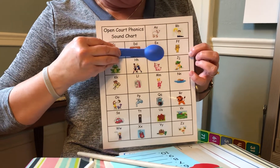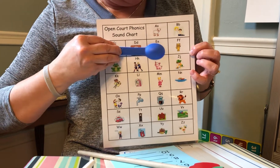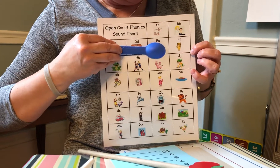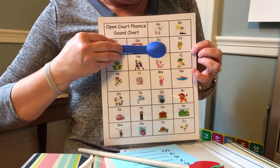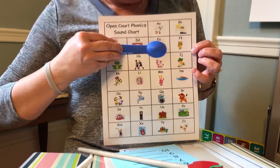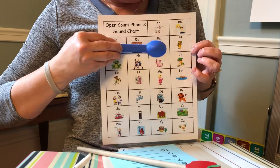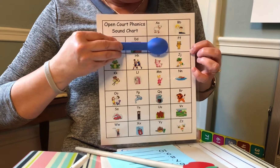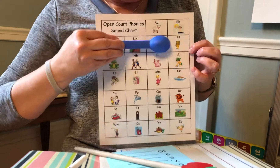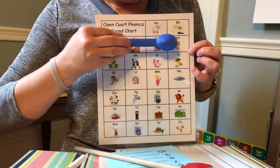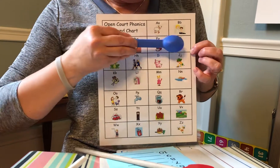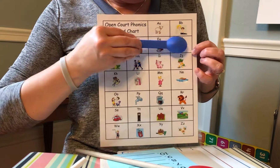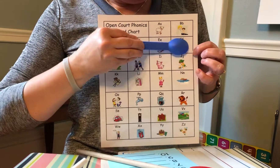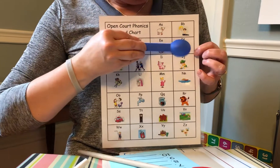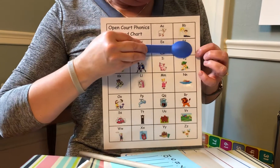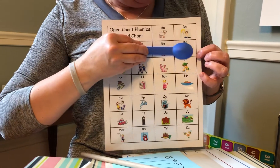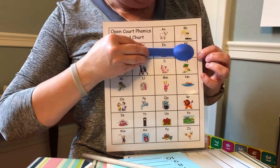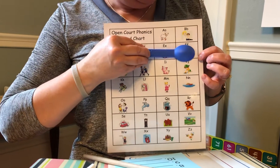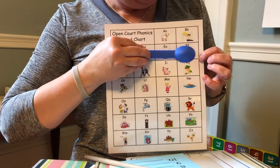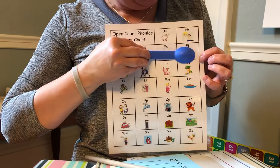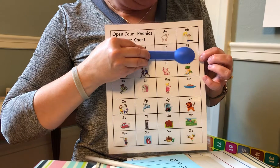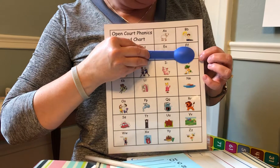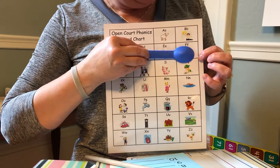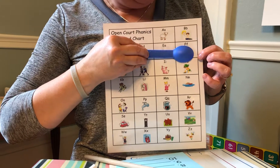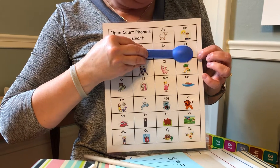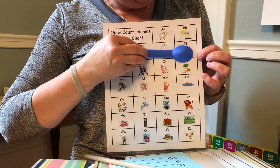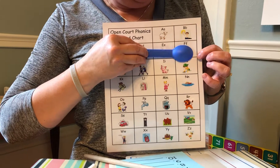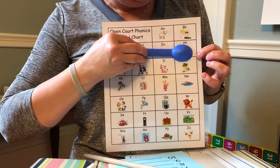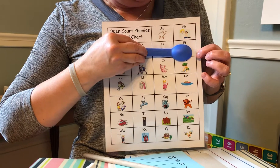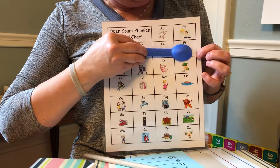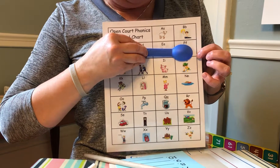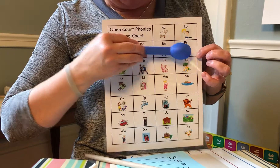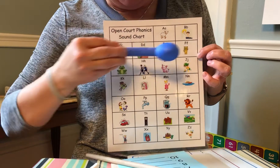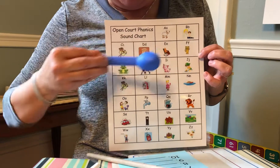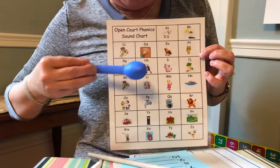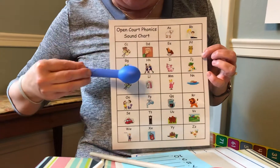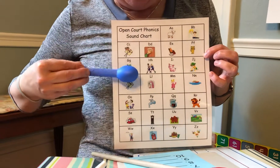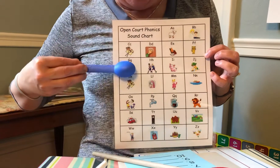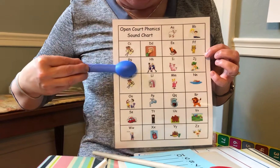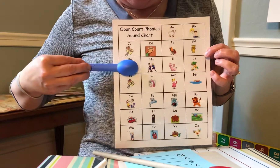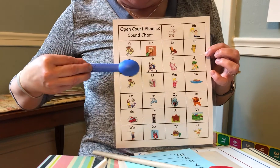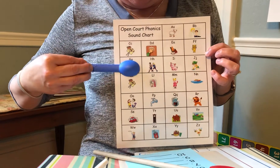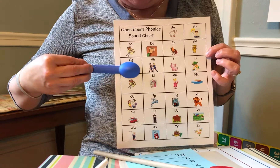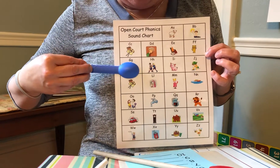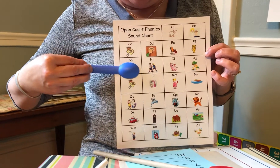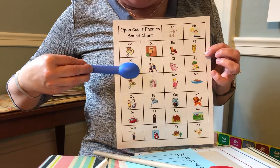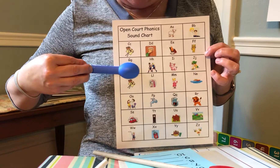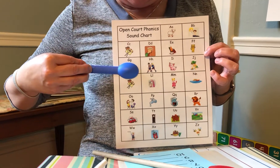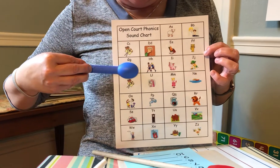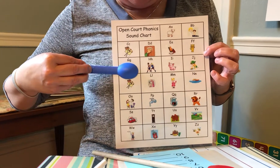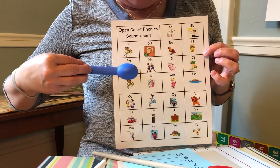E, F says F, G says